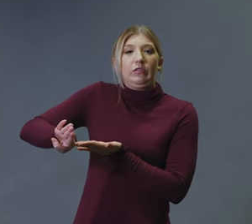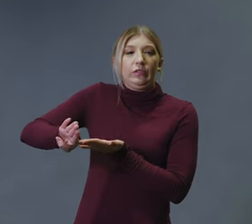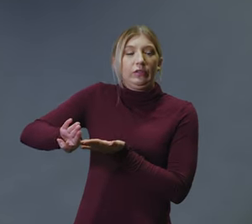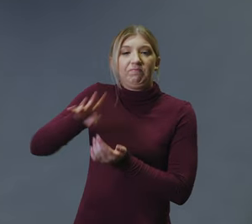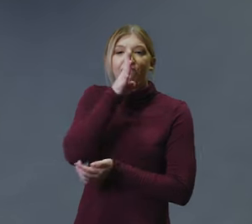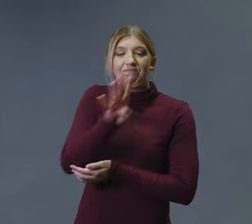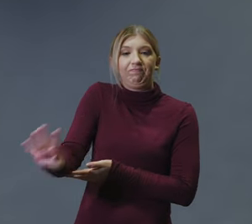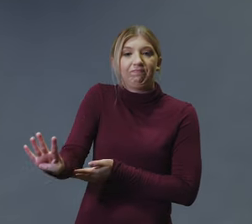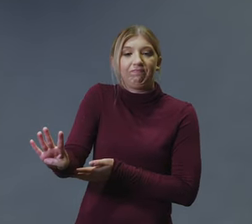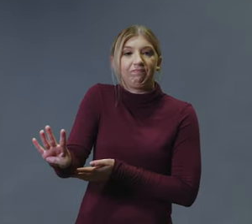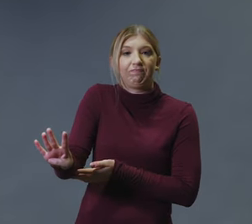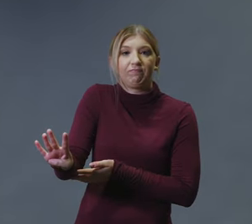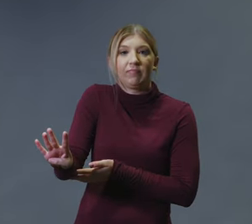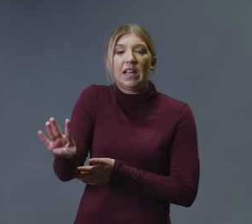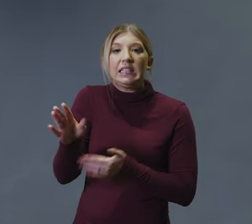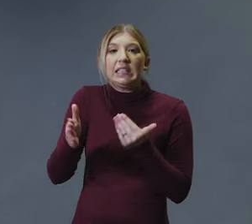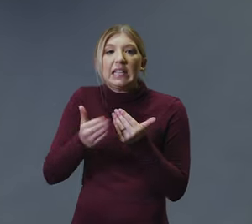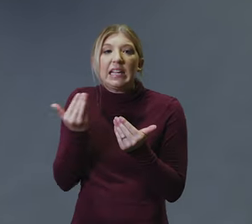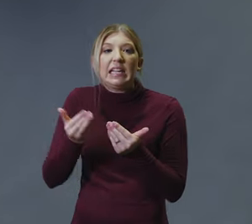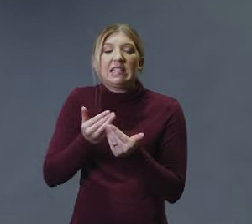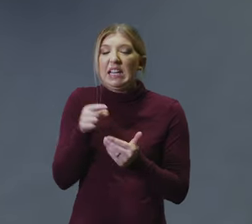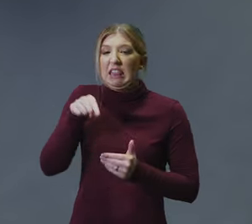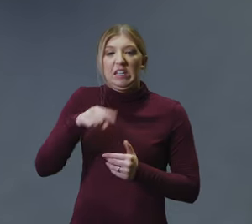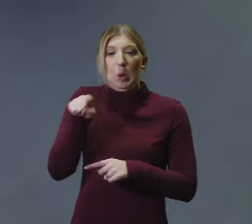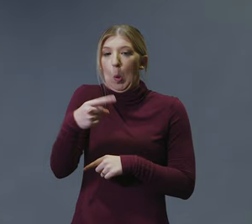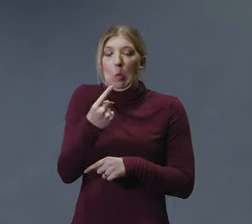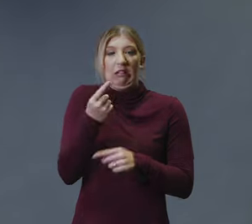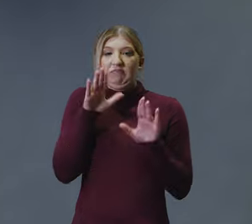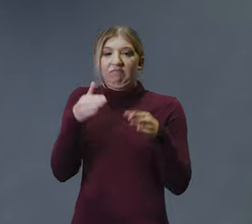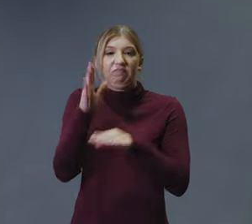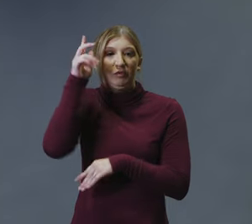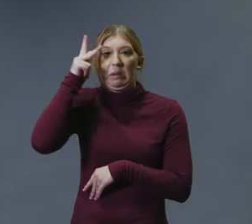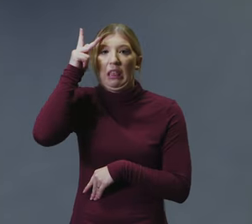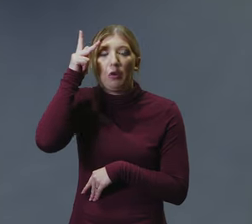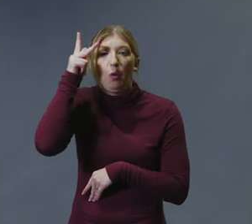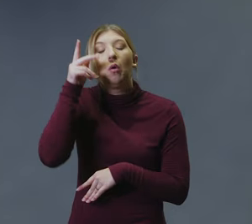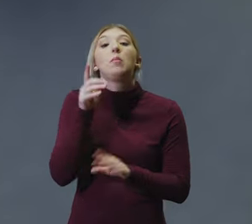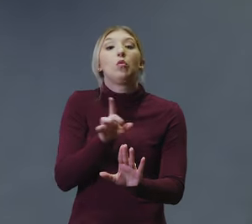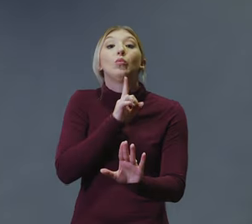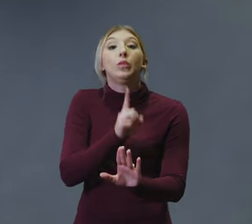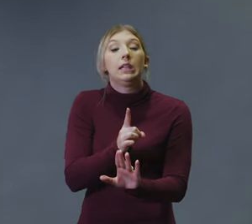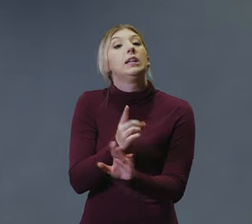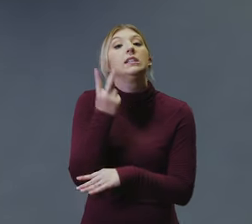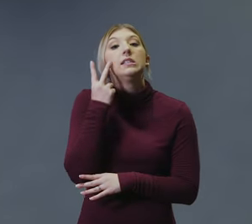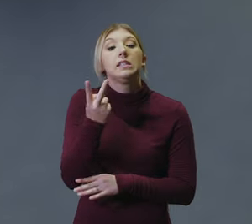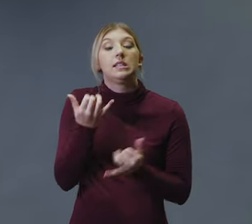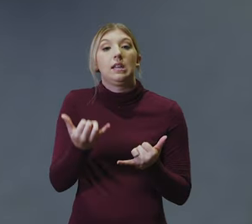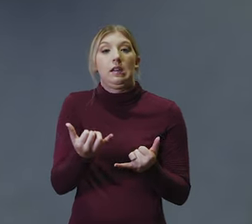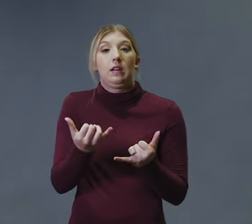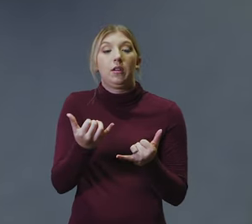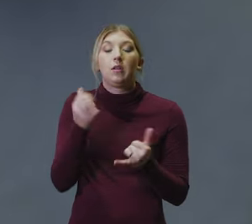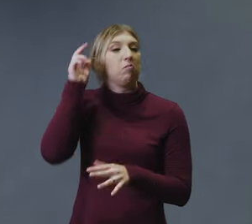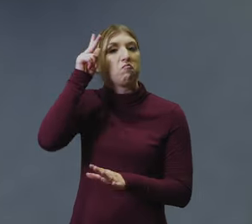it's easy for us to just chalk this up to be a political agenda. However, the reality is what we're going to see today is